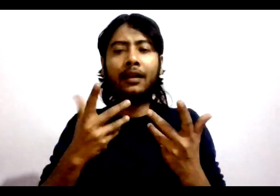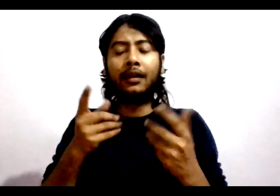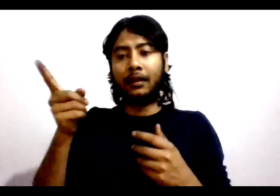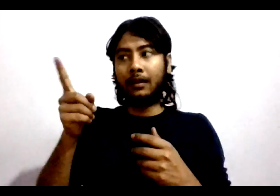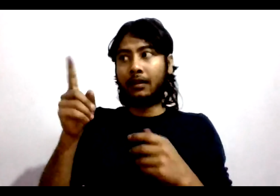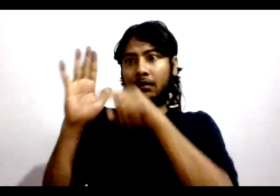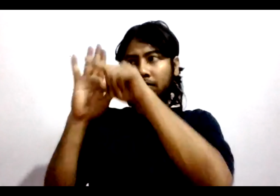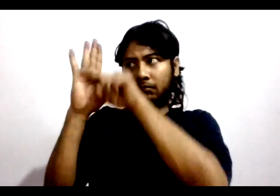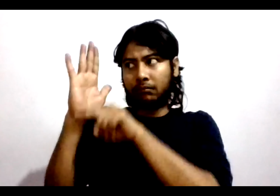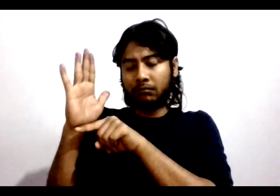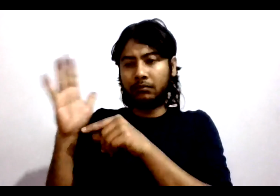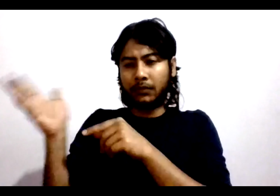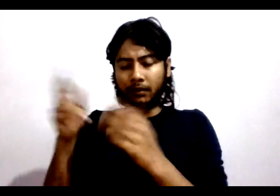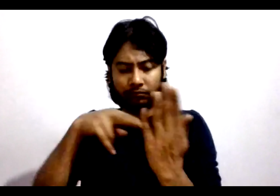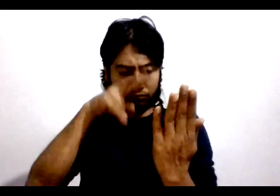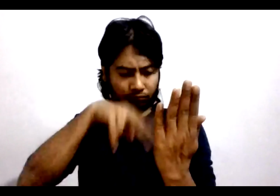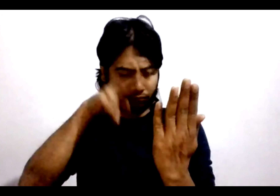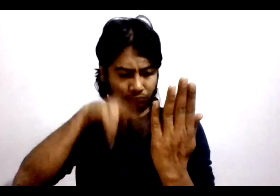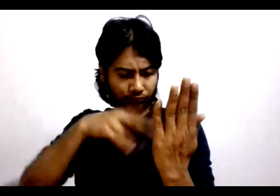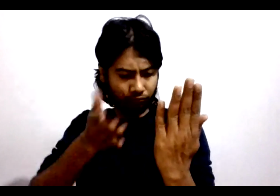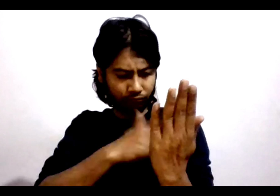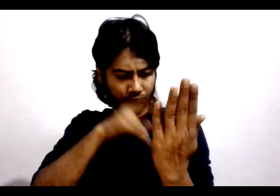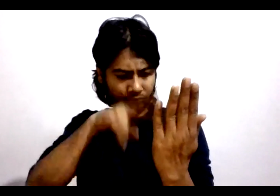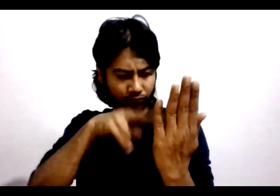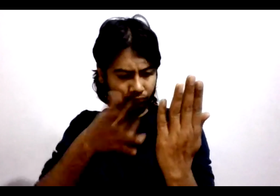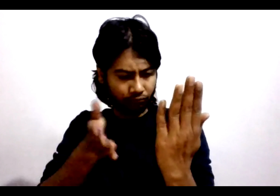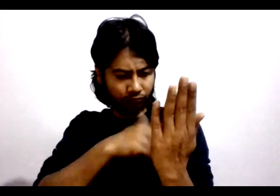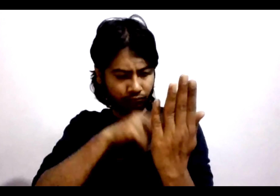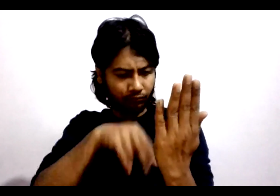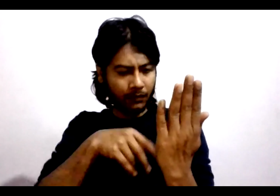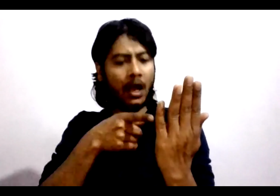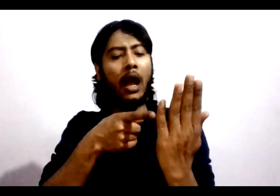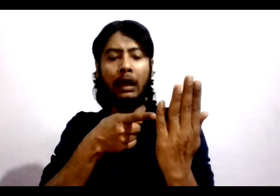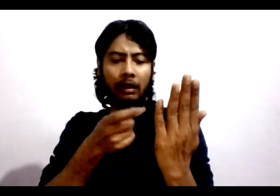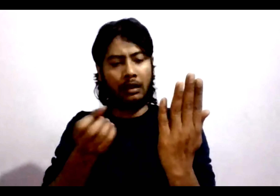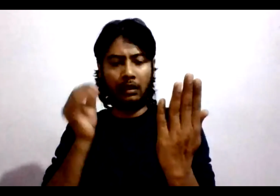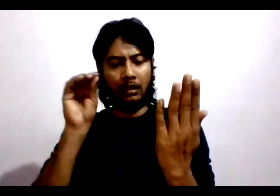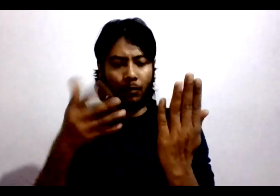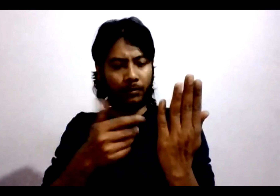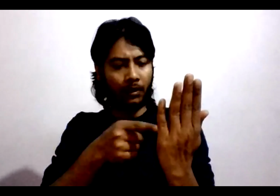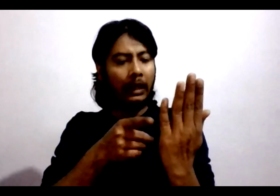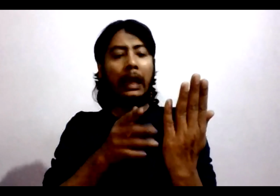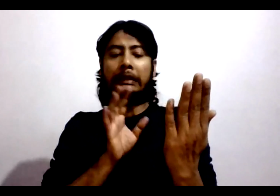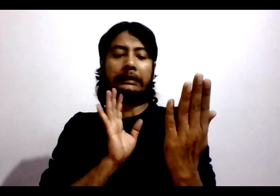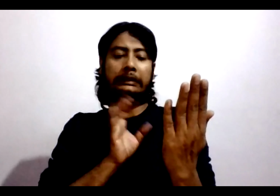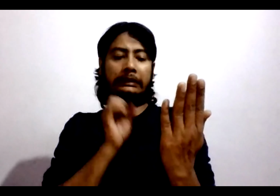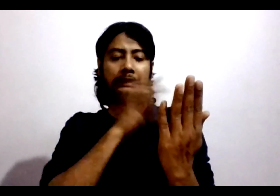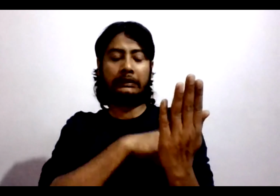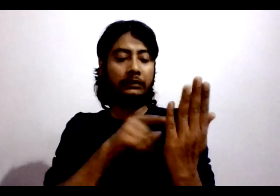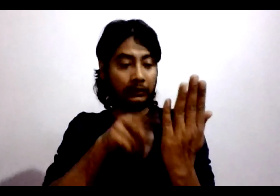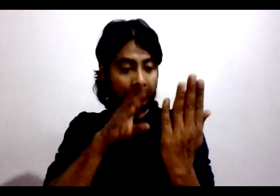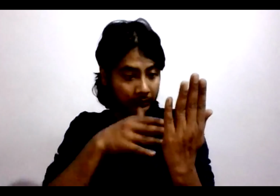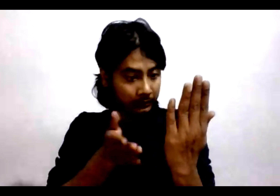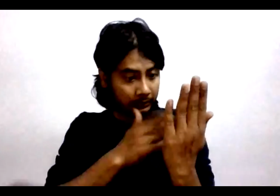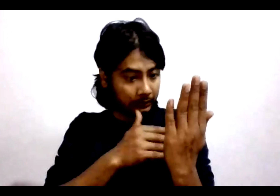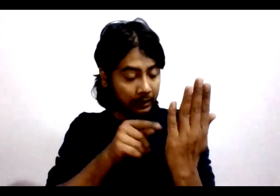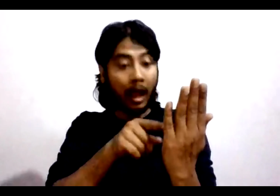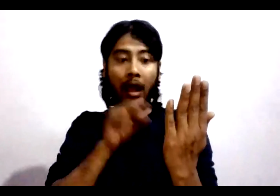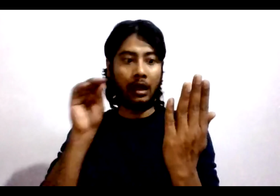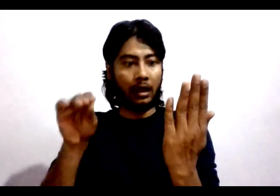entire word by word and see what they can implement, what they can't. Then probably they ratify it with exceptions. So they might say,